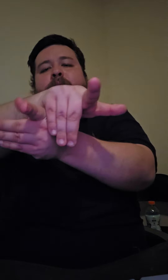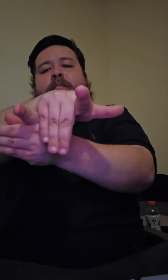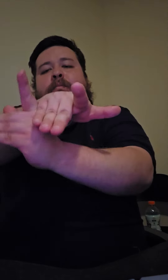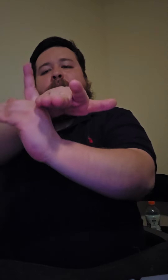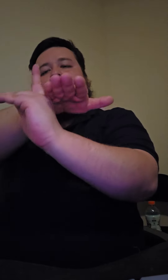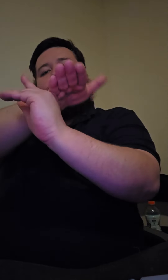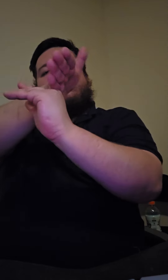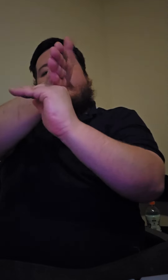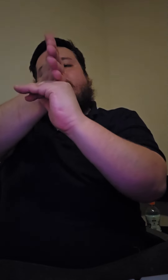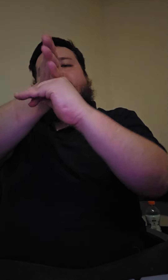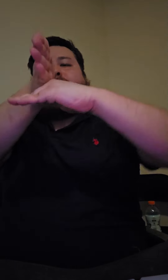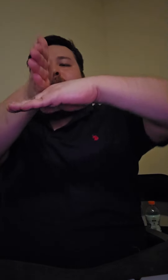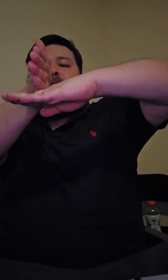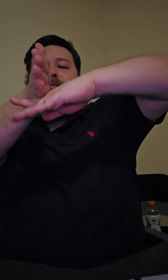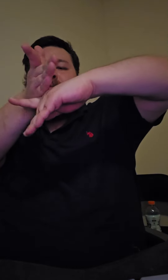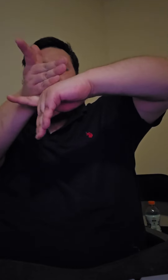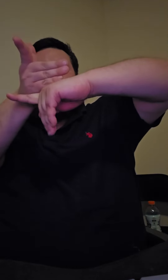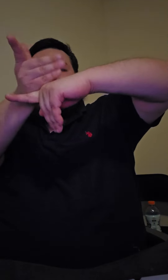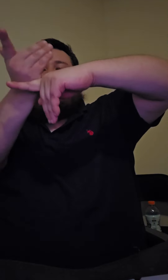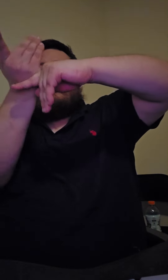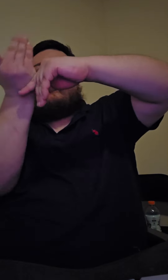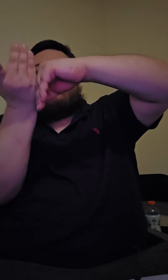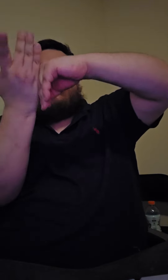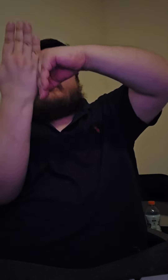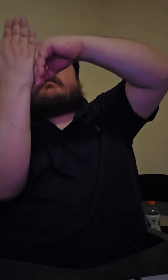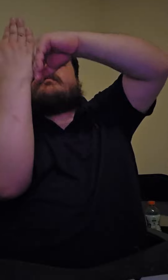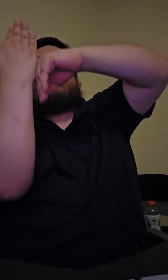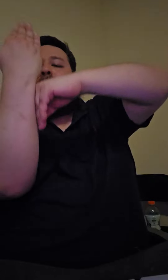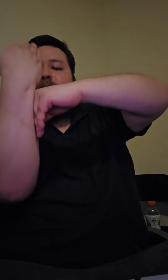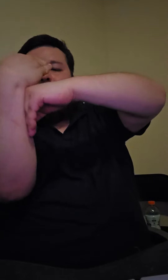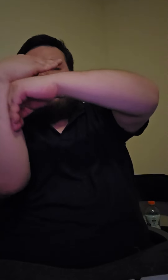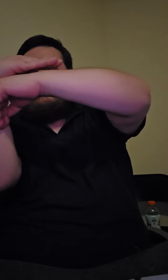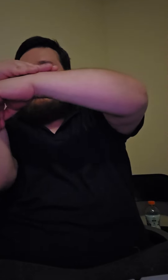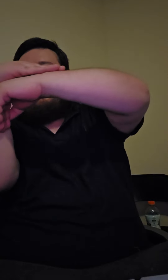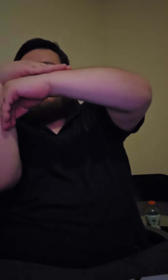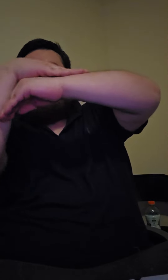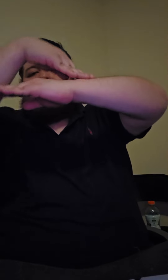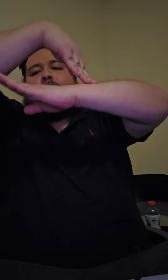that I'm proud of placement, but I'm not, I'm just fuckin' awesome, yo mama look like an ugly loser.